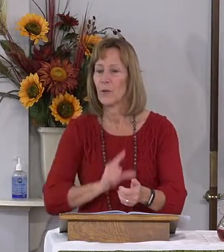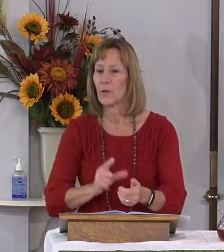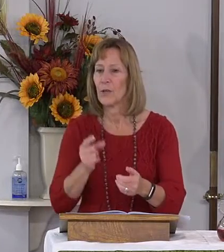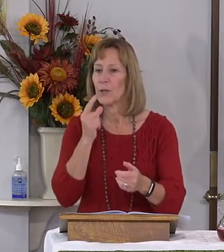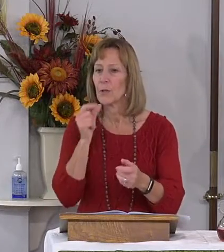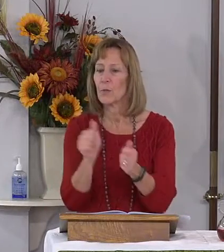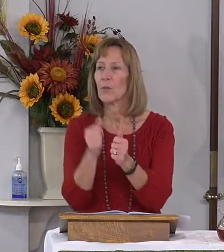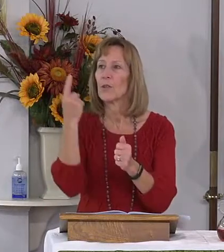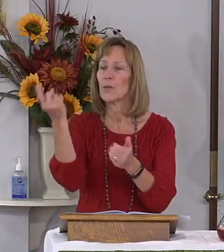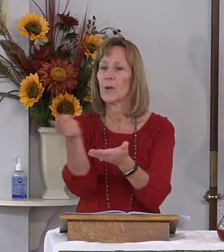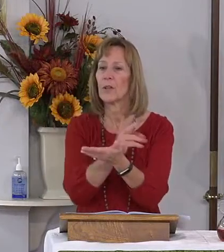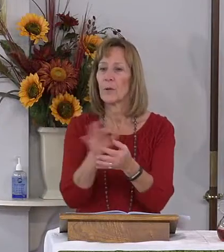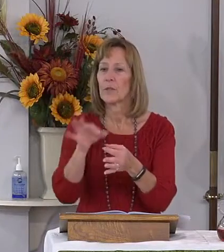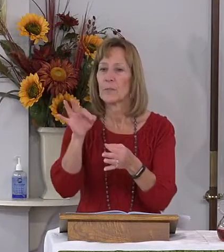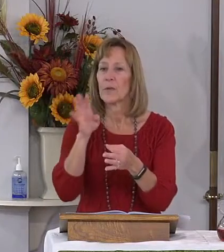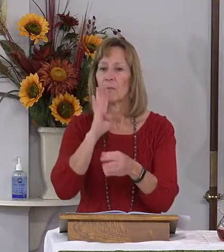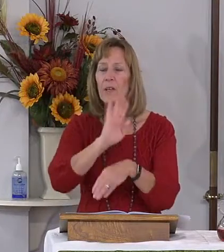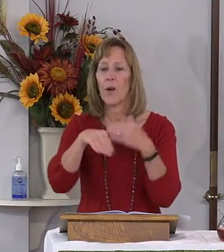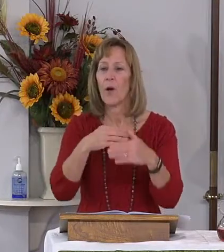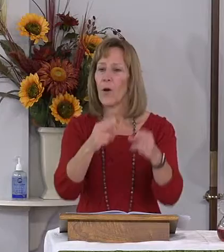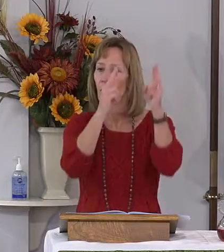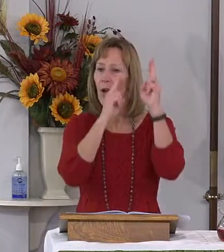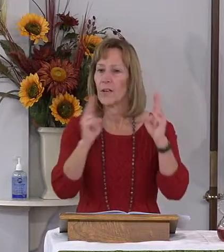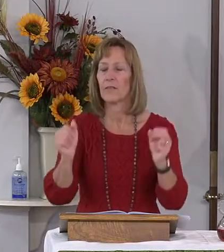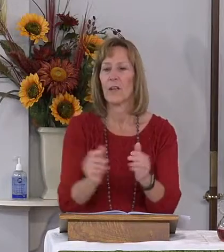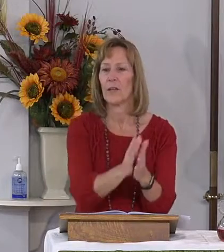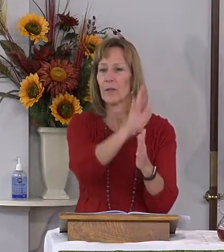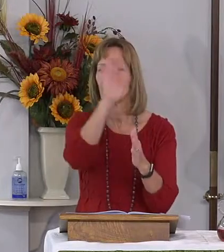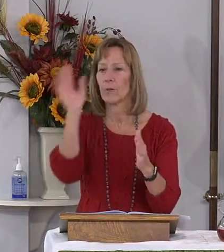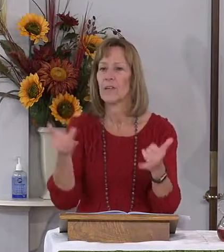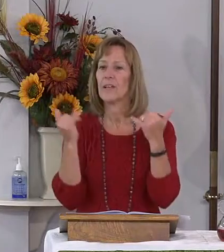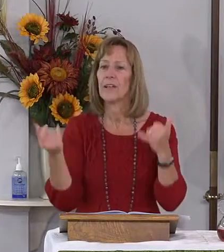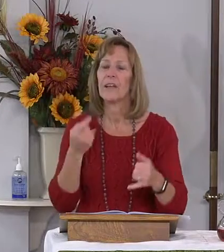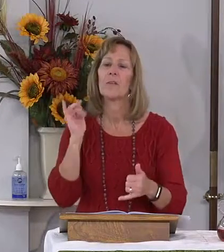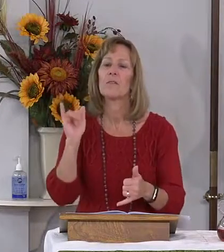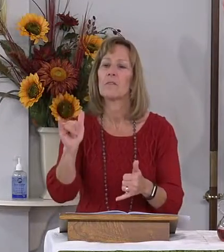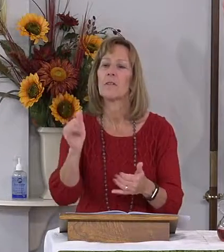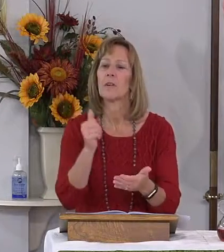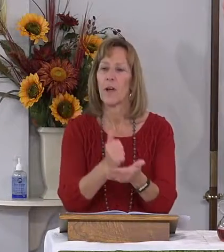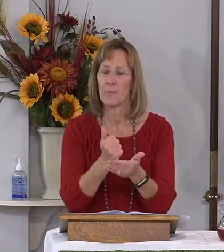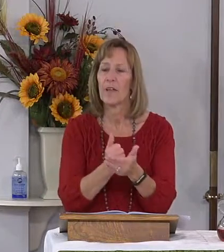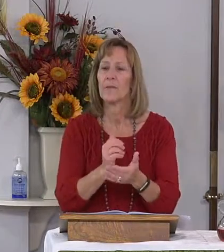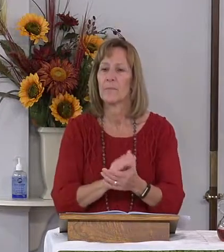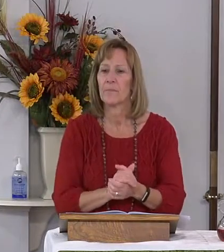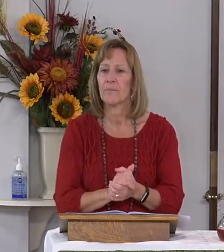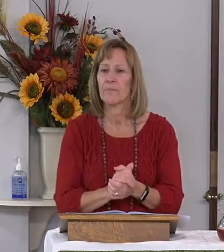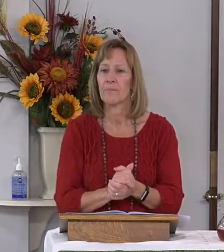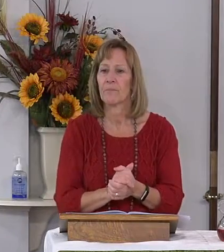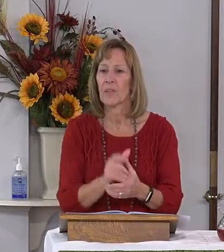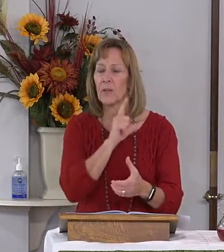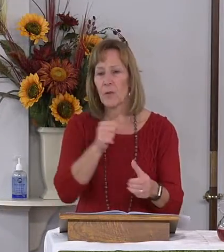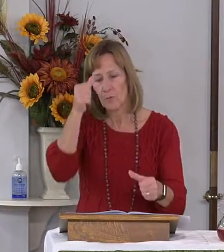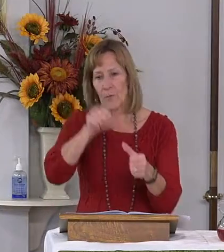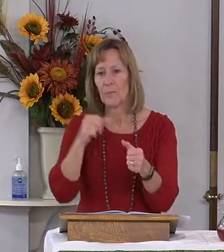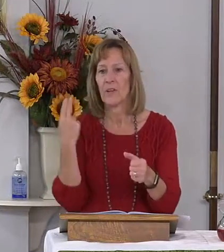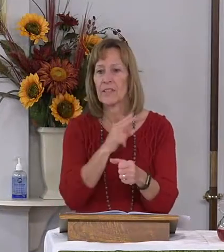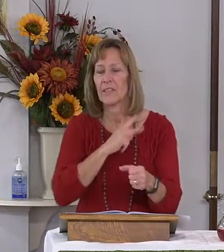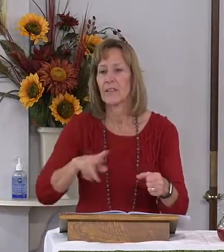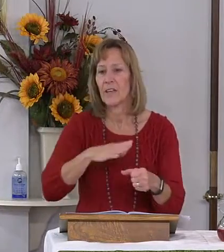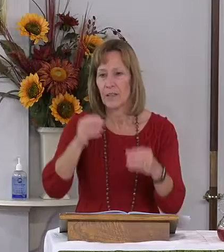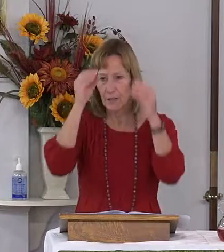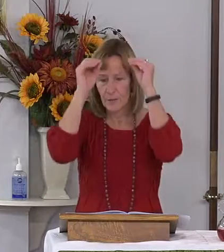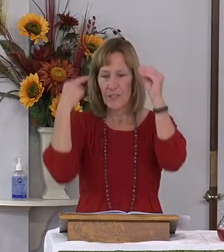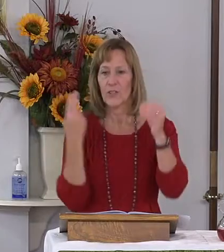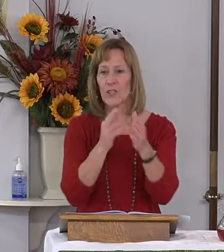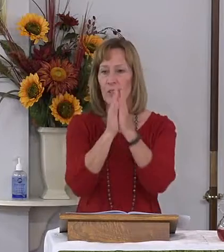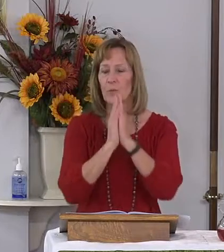to whom with you and the Holy Spirit be all honor and glory now and forever. Amen. Amen. Lord, remember us in your kingdom